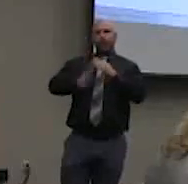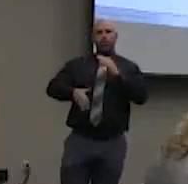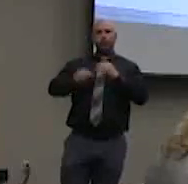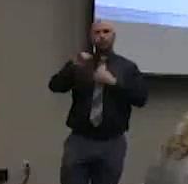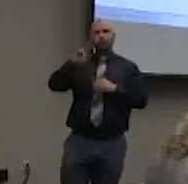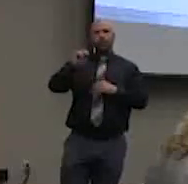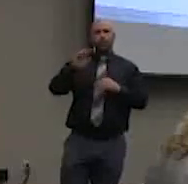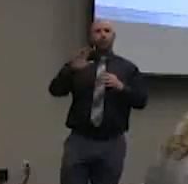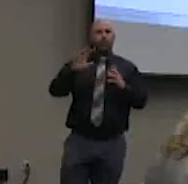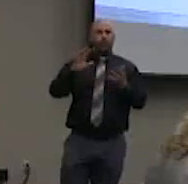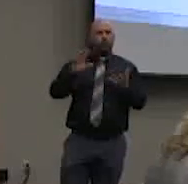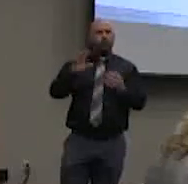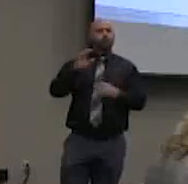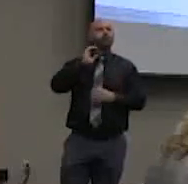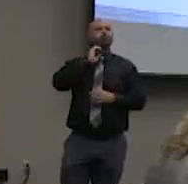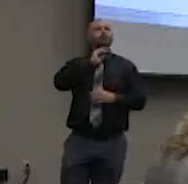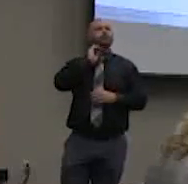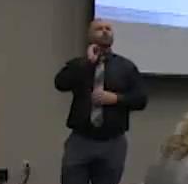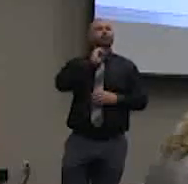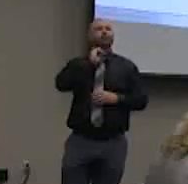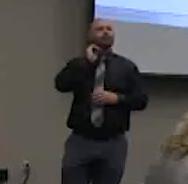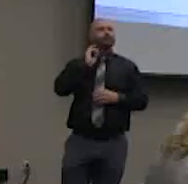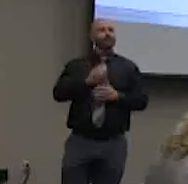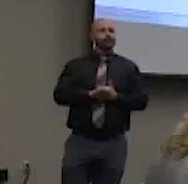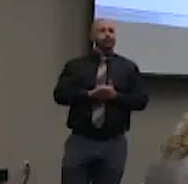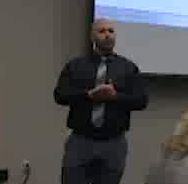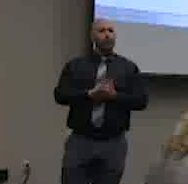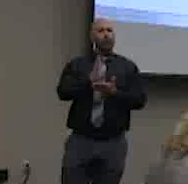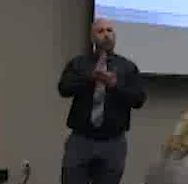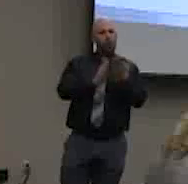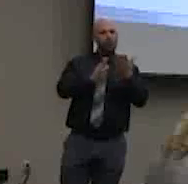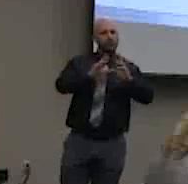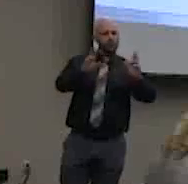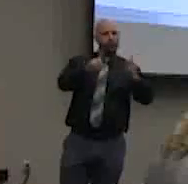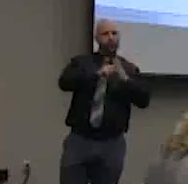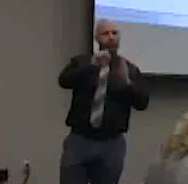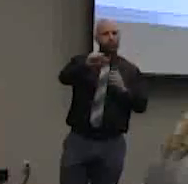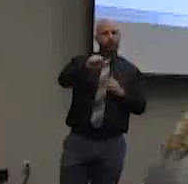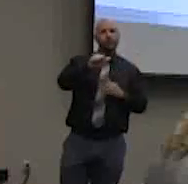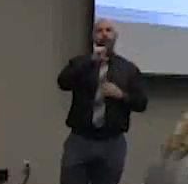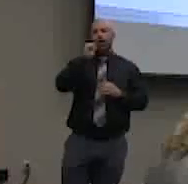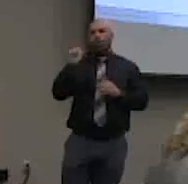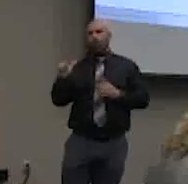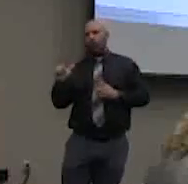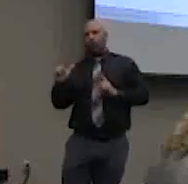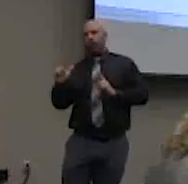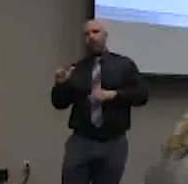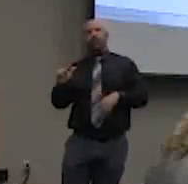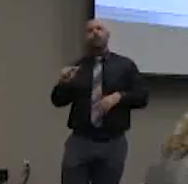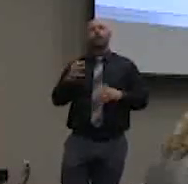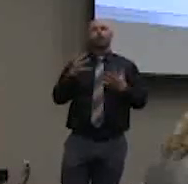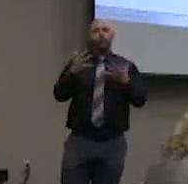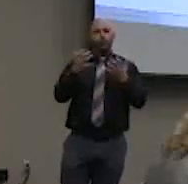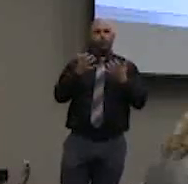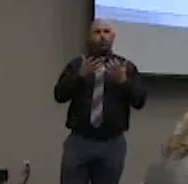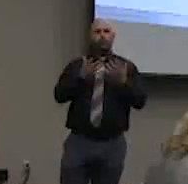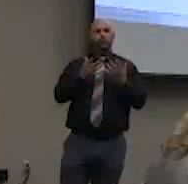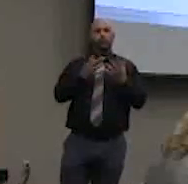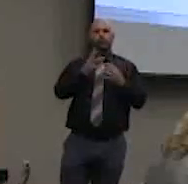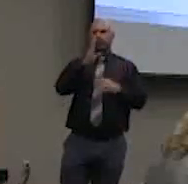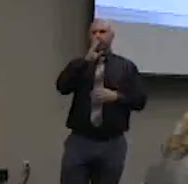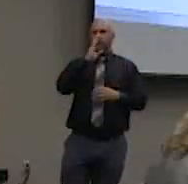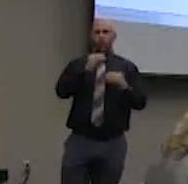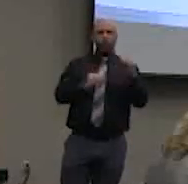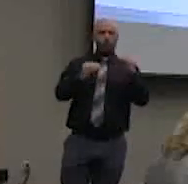certainly Ready Start, but not exclusively. And again, if you want to engage further on either specific topics or Ready Start in